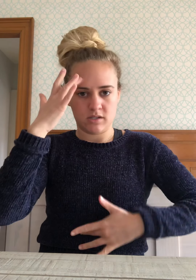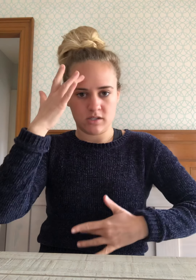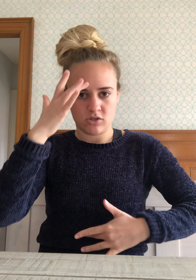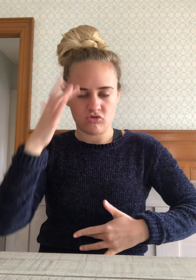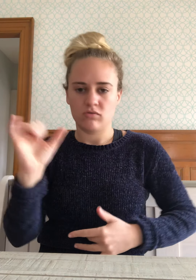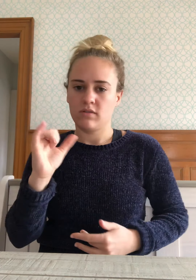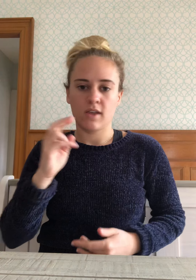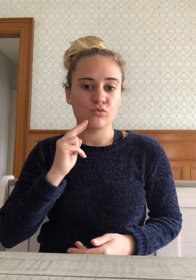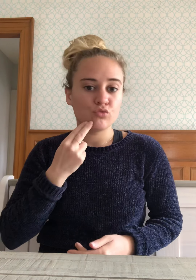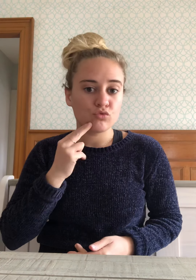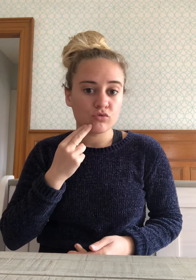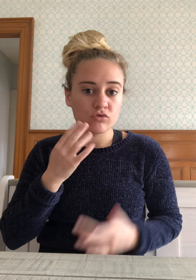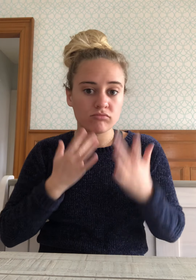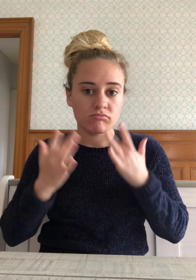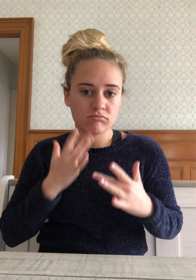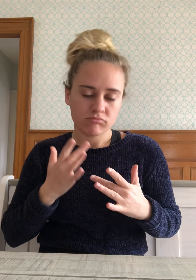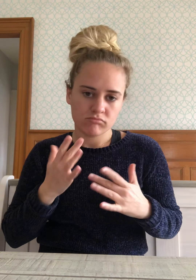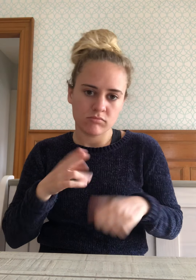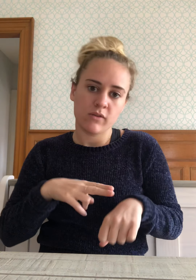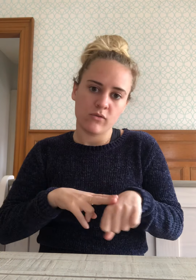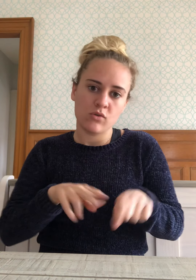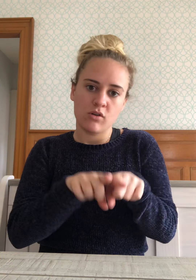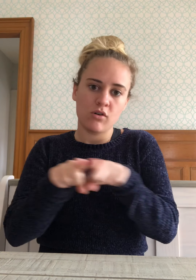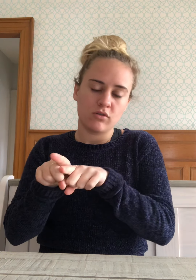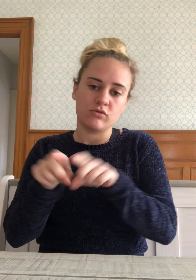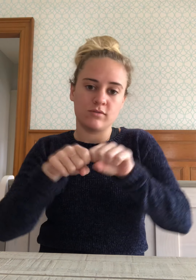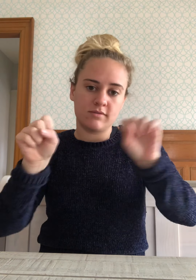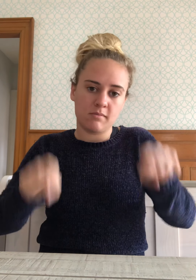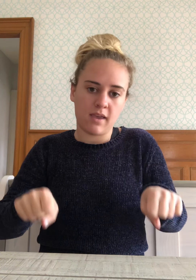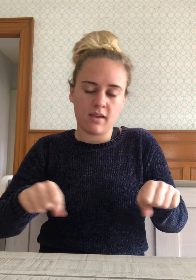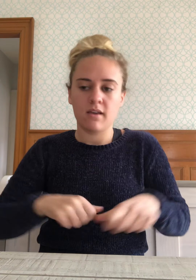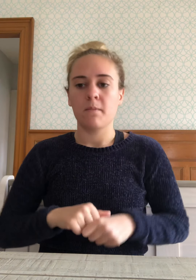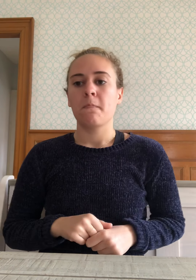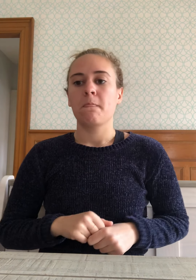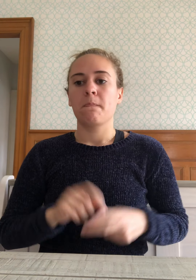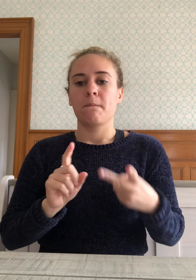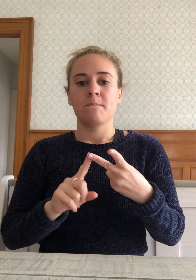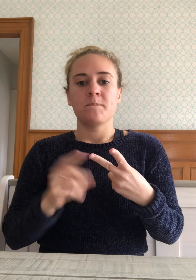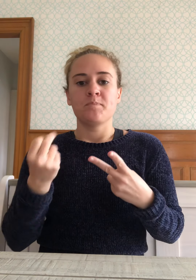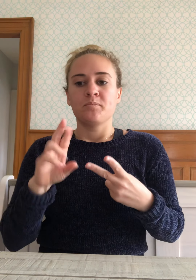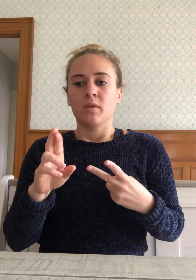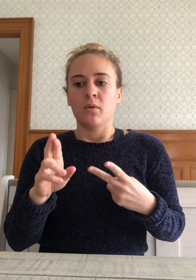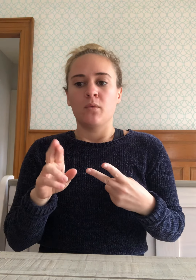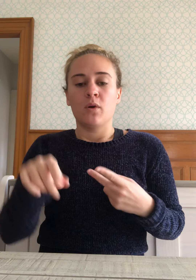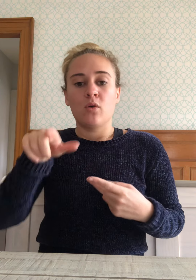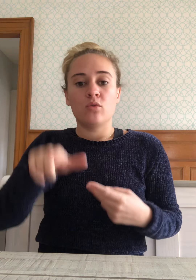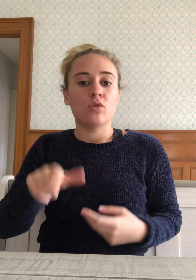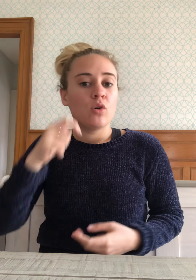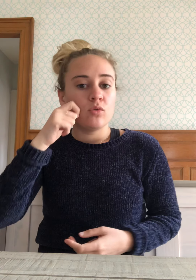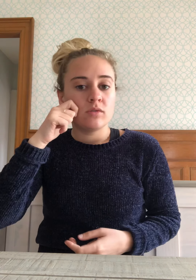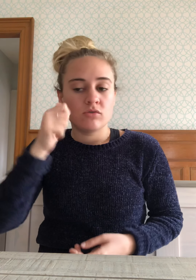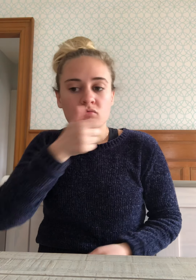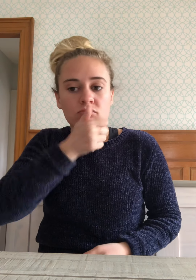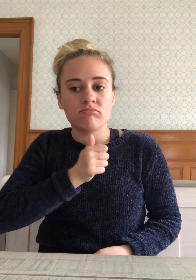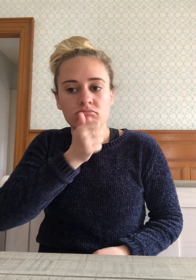nutritional deficiencies, which of course are also systemic, or it can be a low tissue tolerance, which we